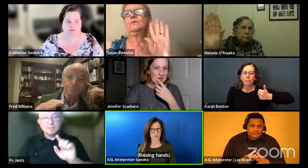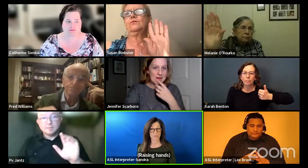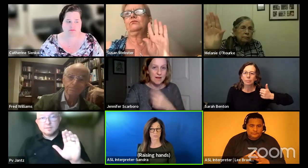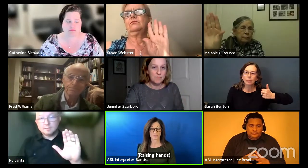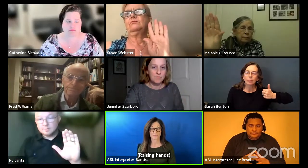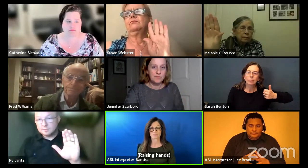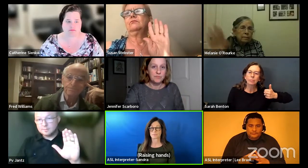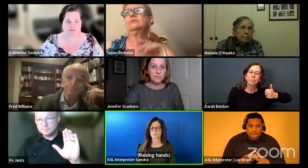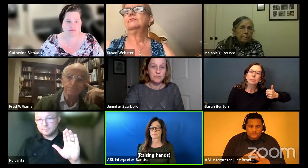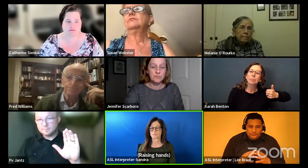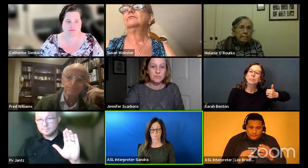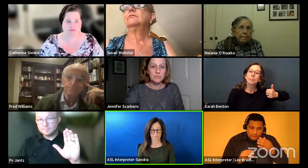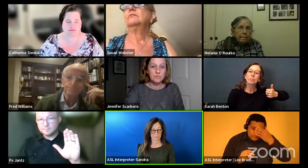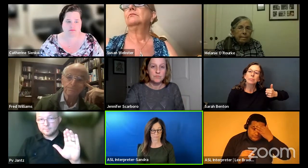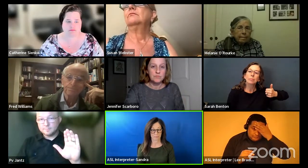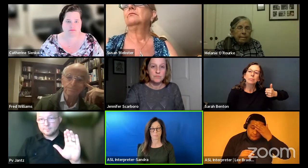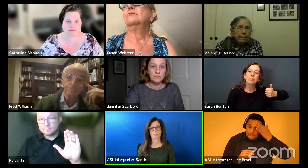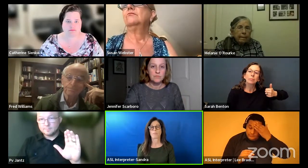Opposed?